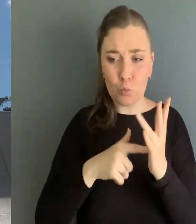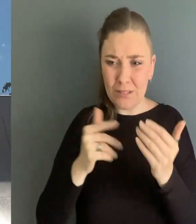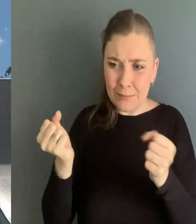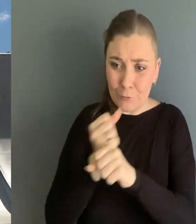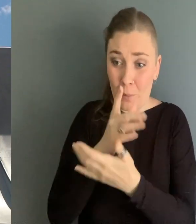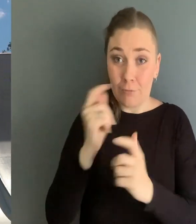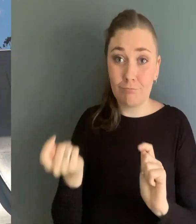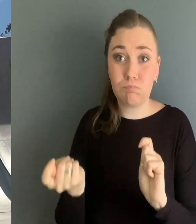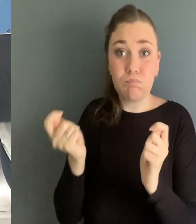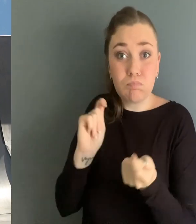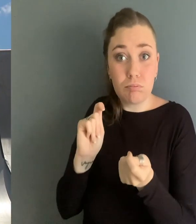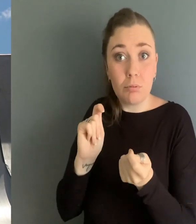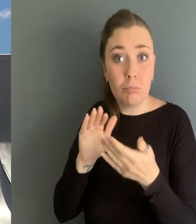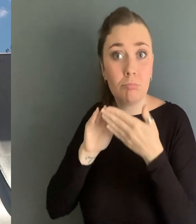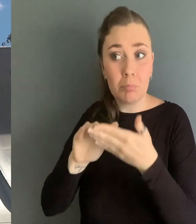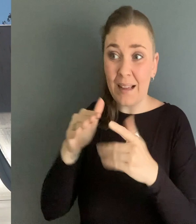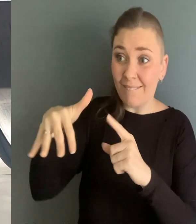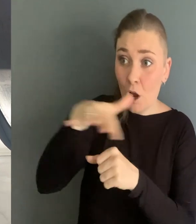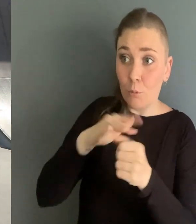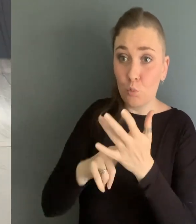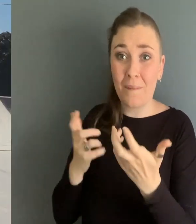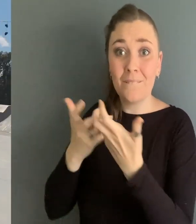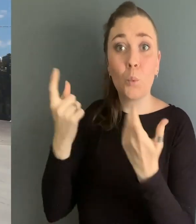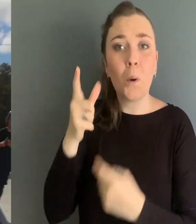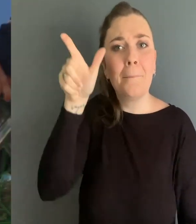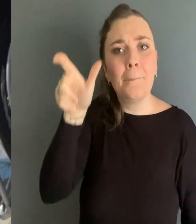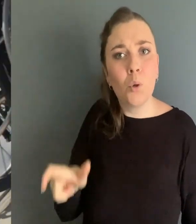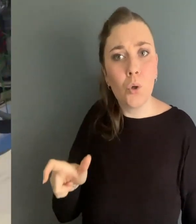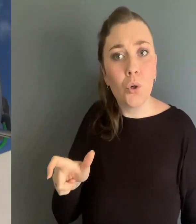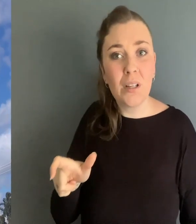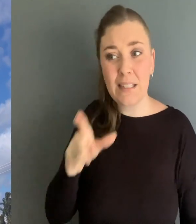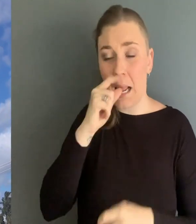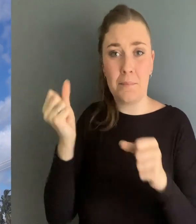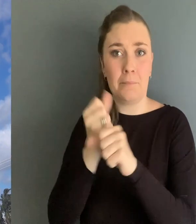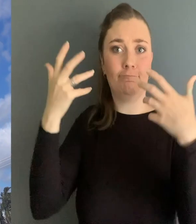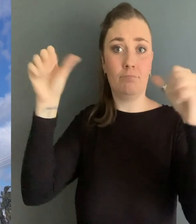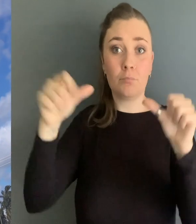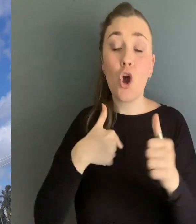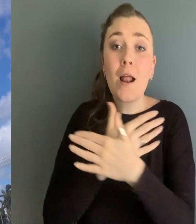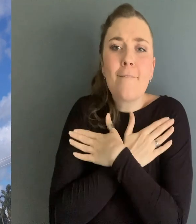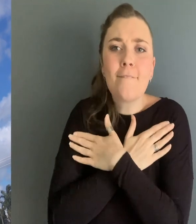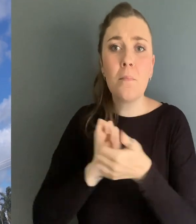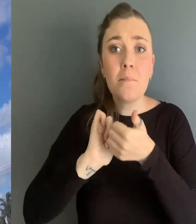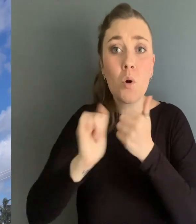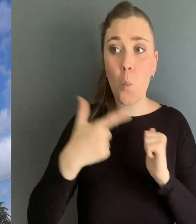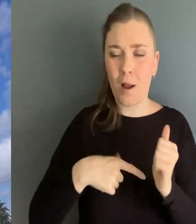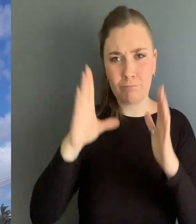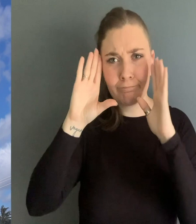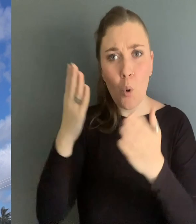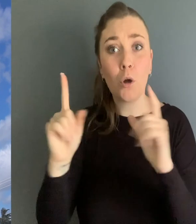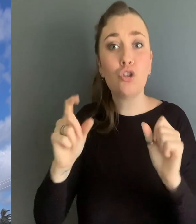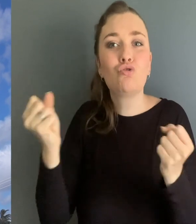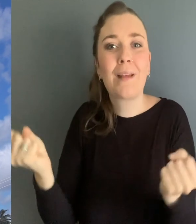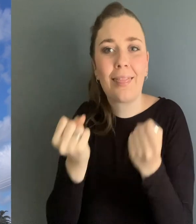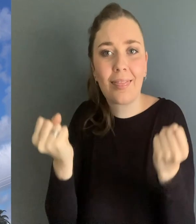is possible if we adapt the task and the environment to fit the person i love sport because it places the focus on our strengths